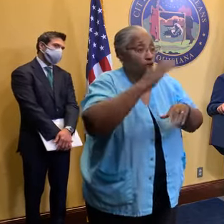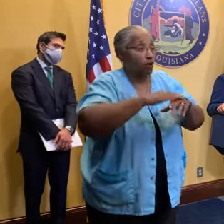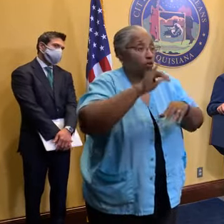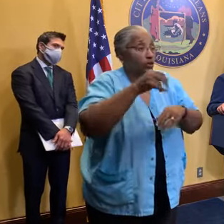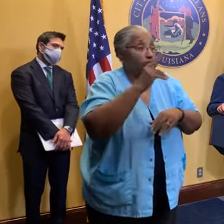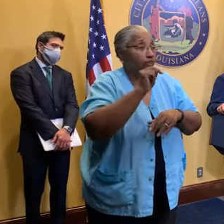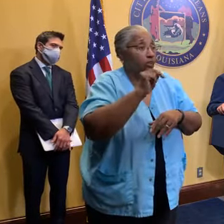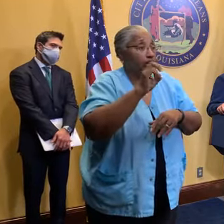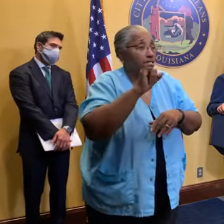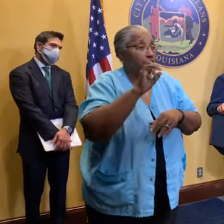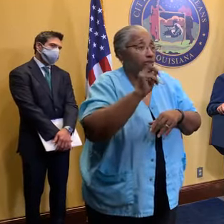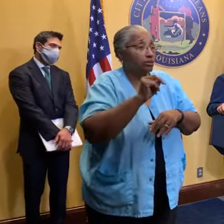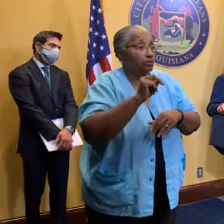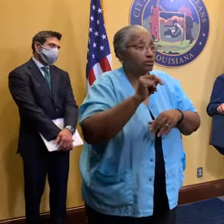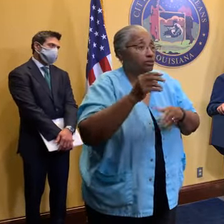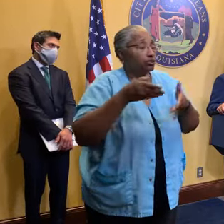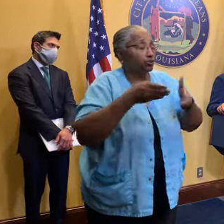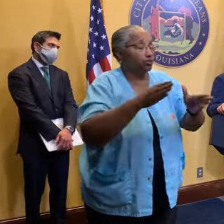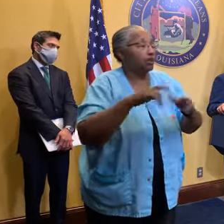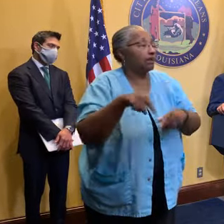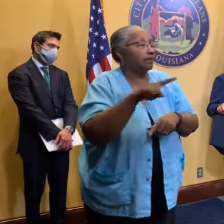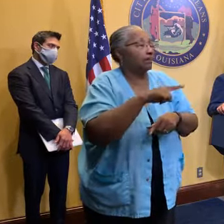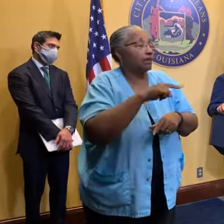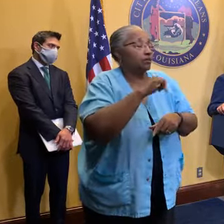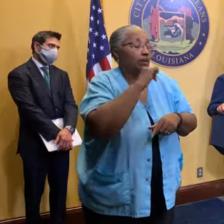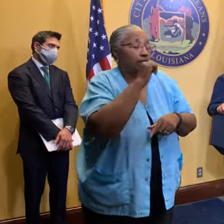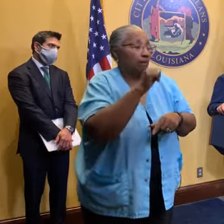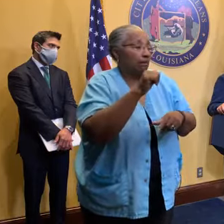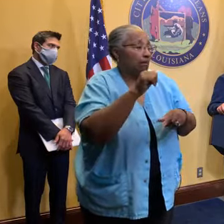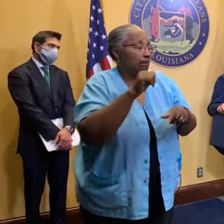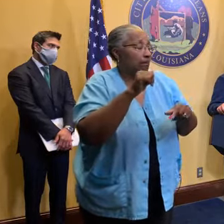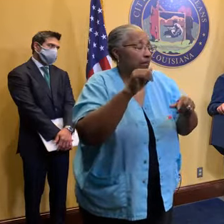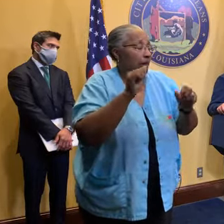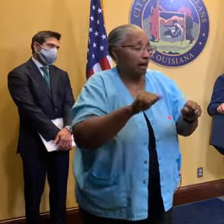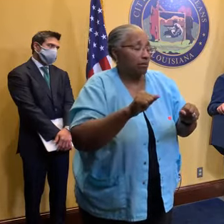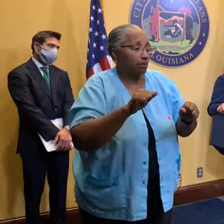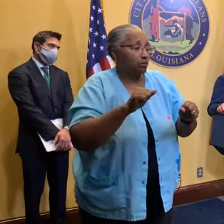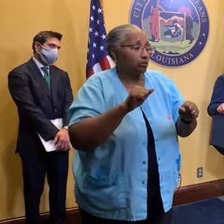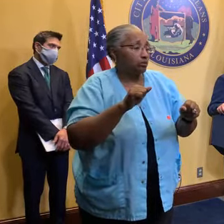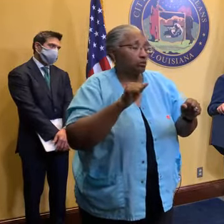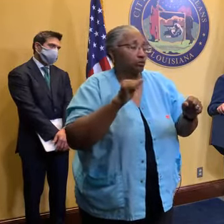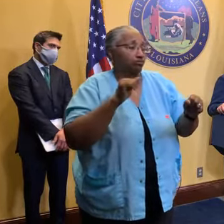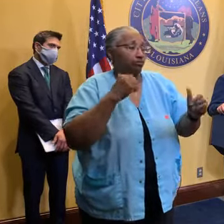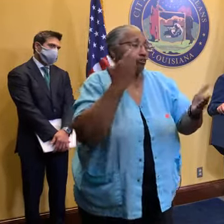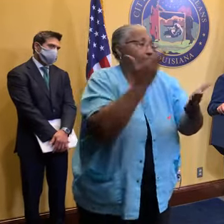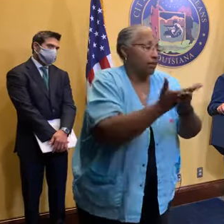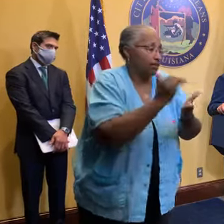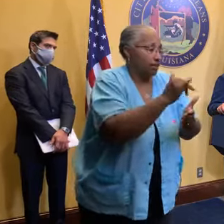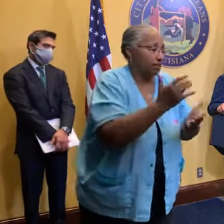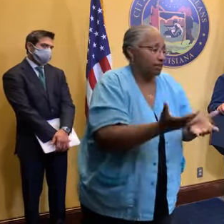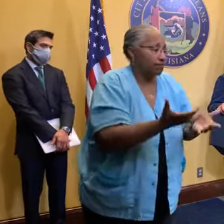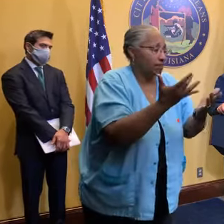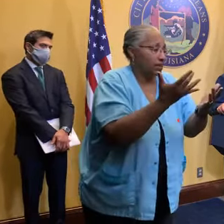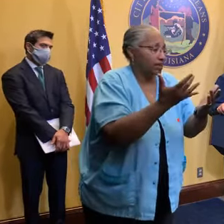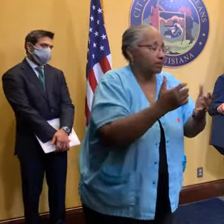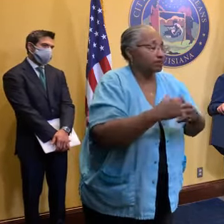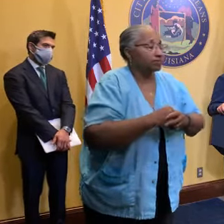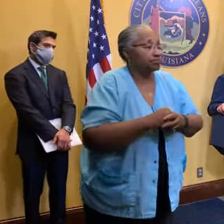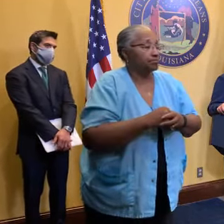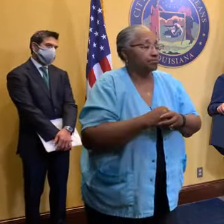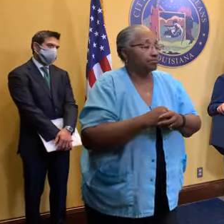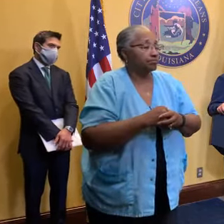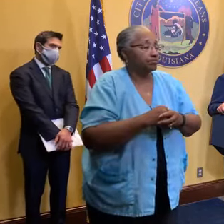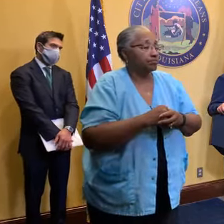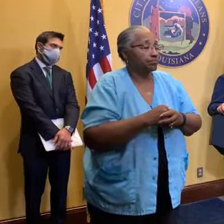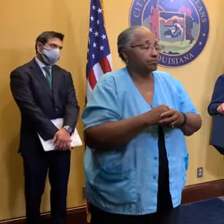you give us your reaction to that claim? Sure. There's no data that supports that at all. And even